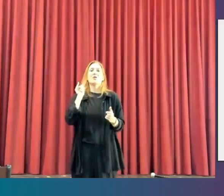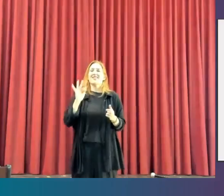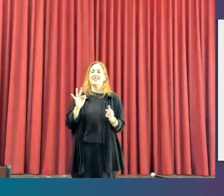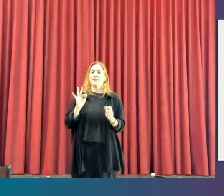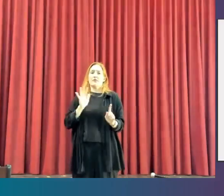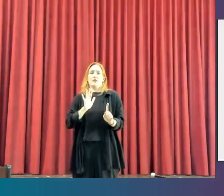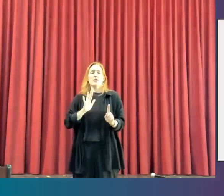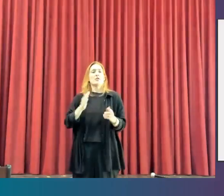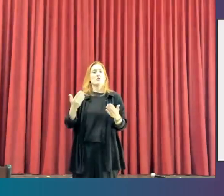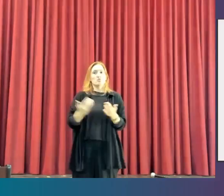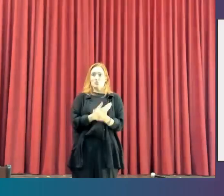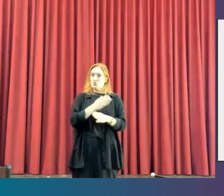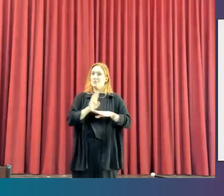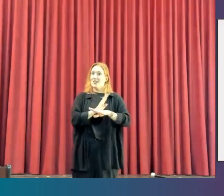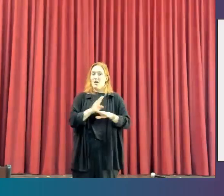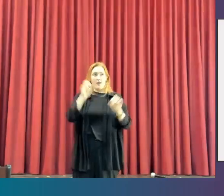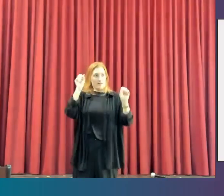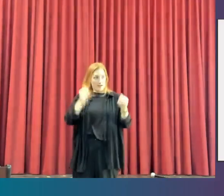with?